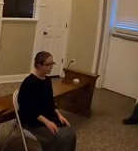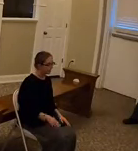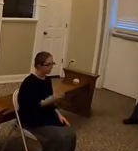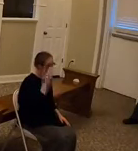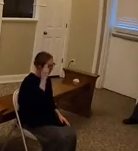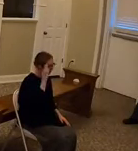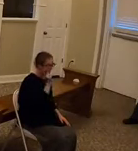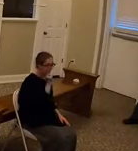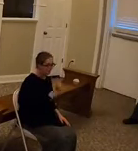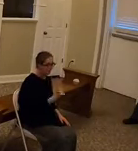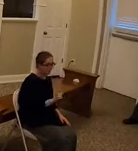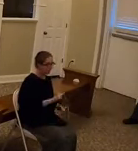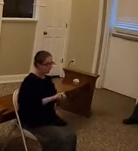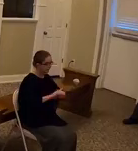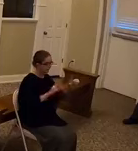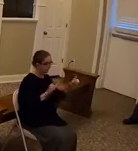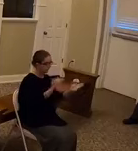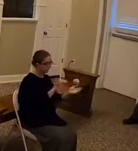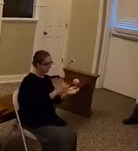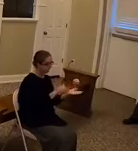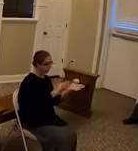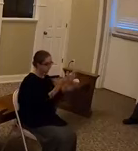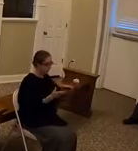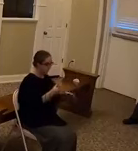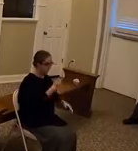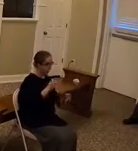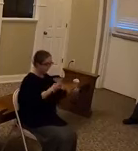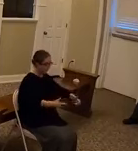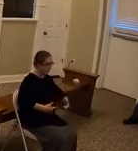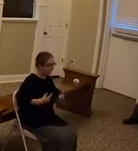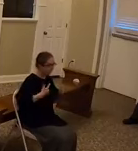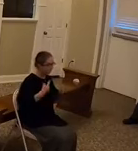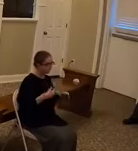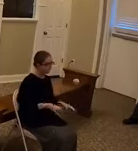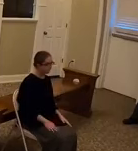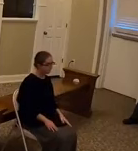You know what he is? He's the difference between death and life.